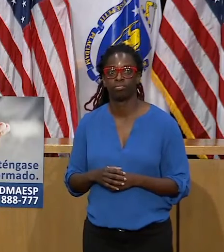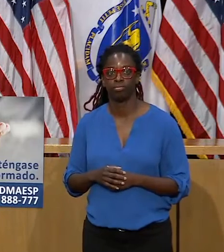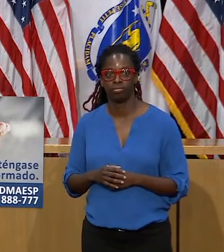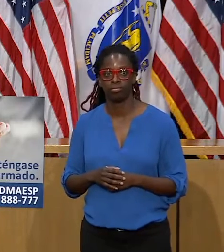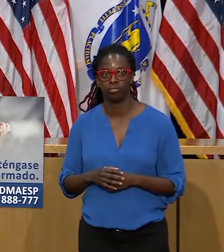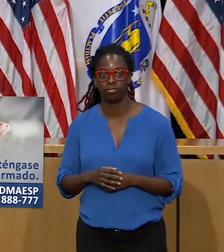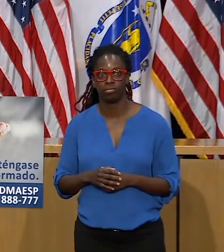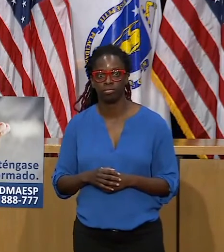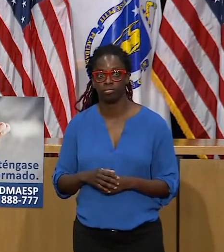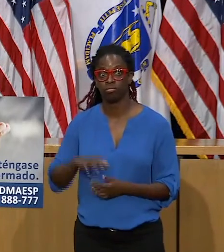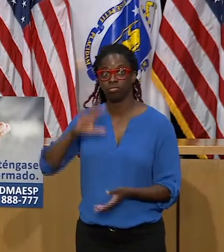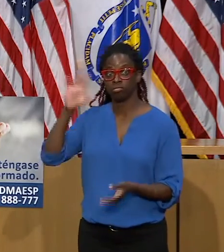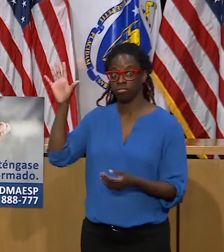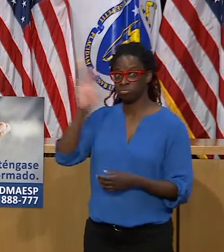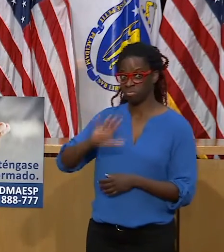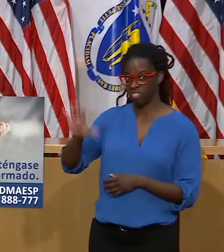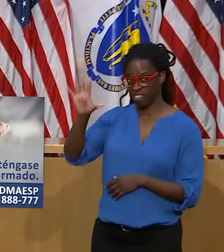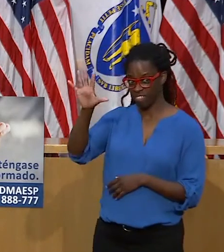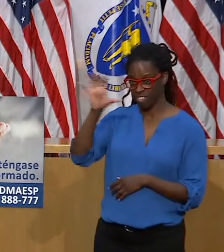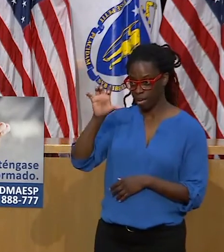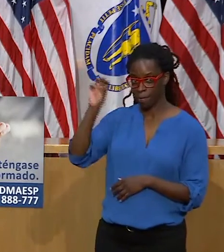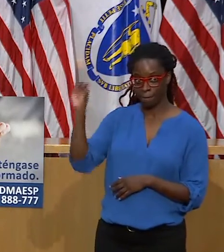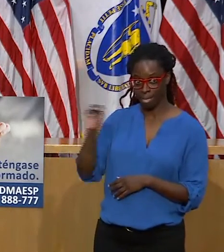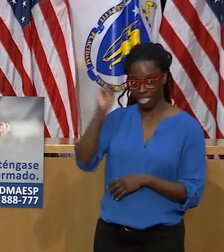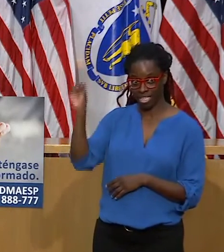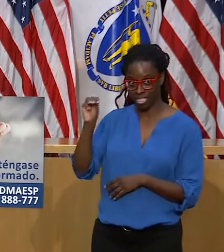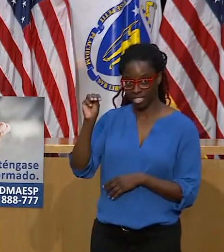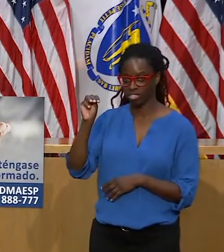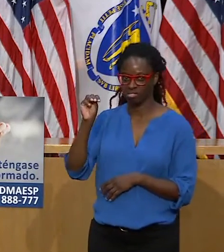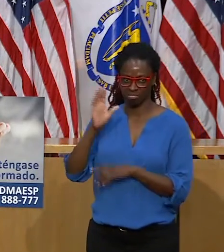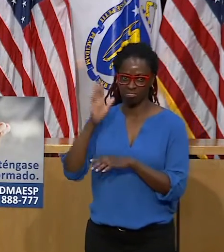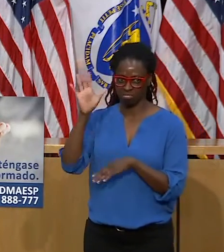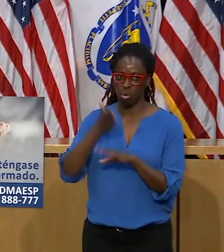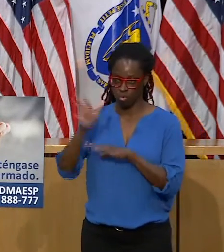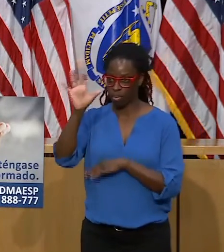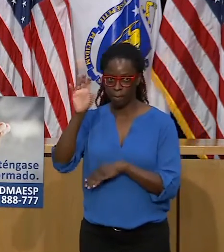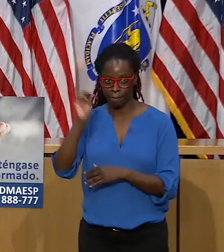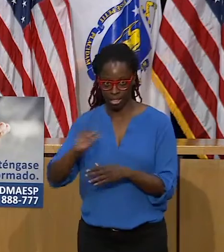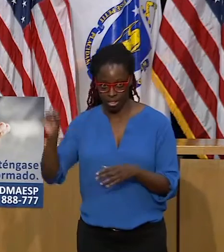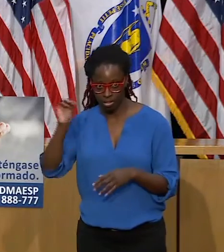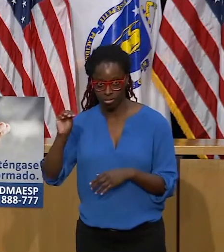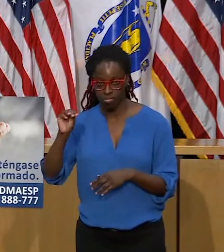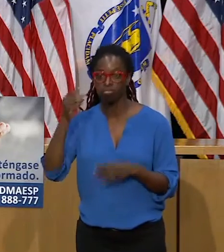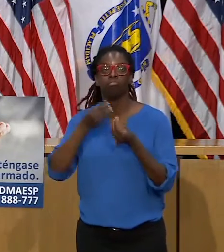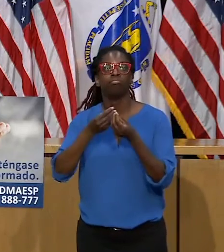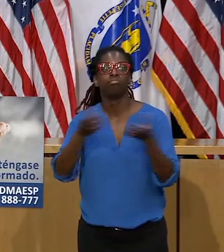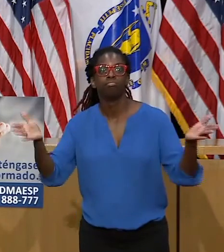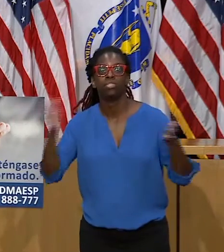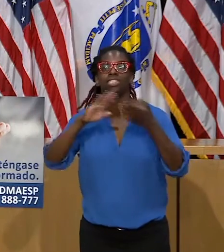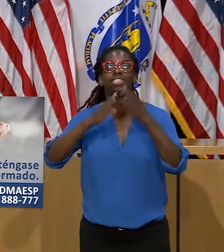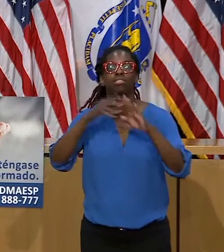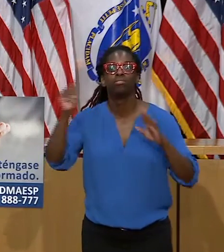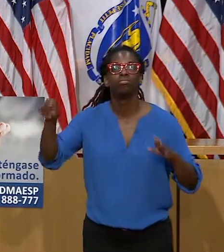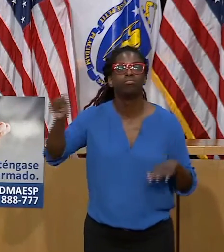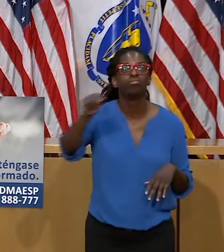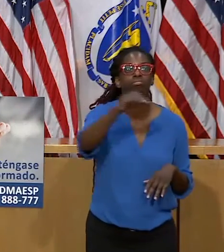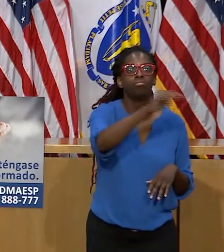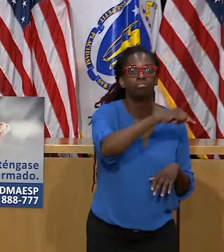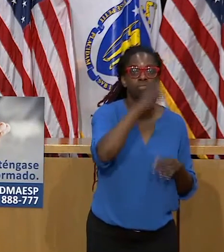made available to cities and towns to spend on COVID-related costs at the end of last